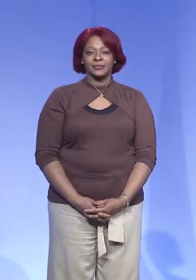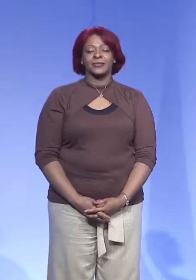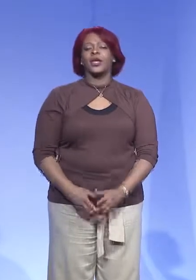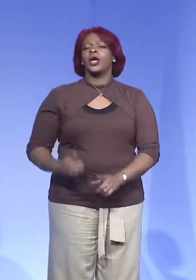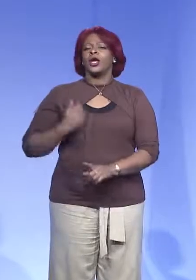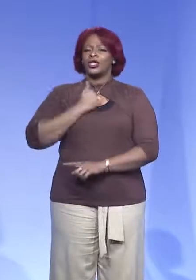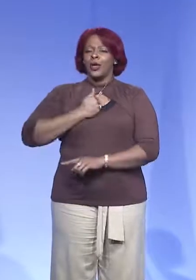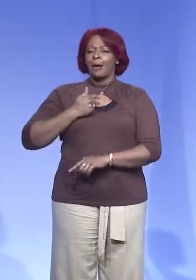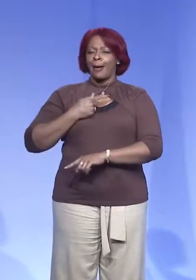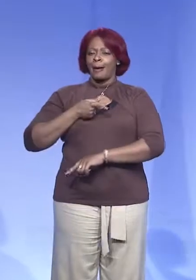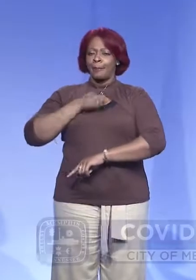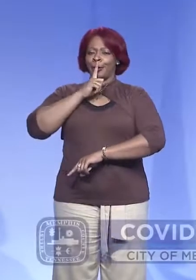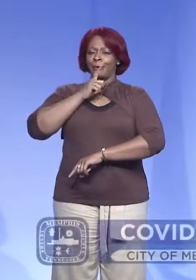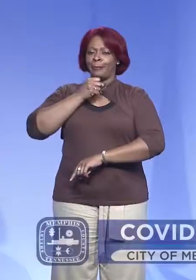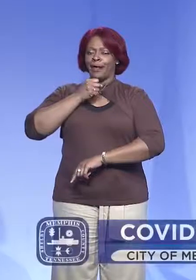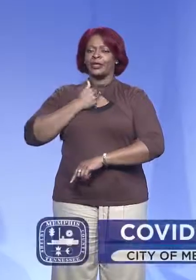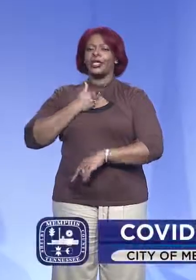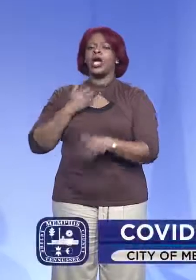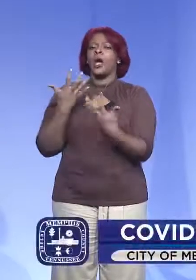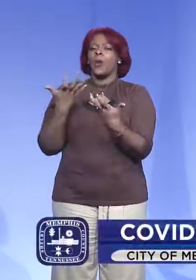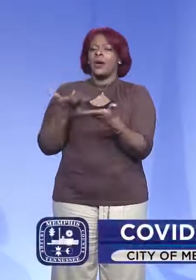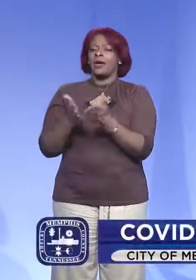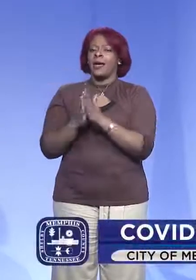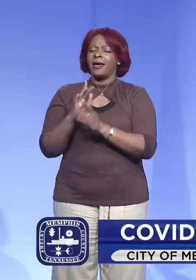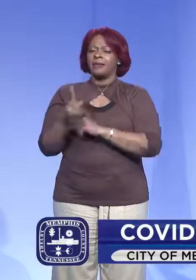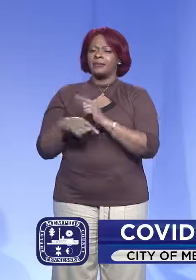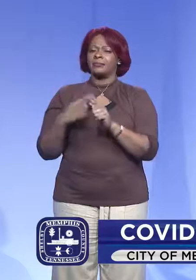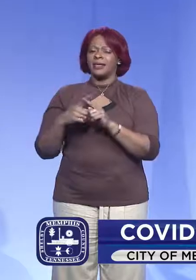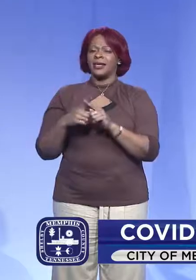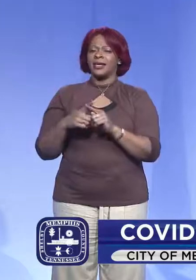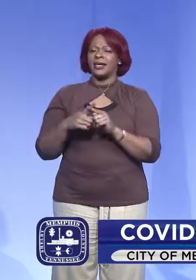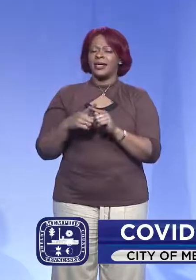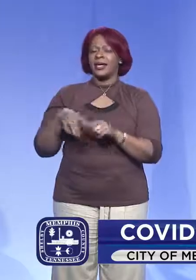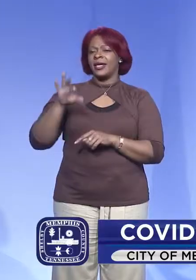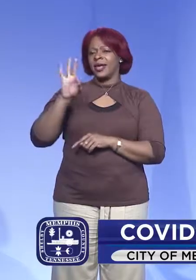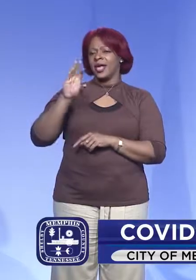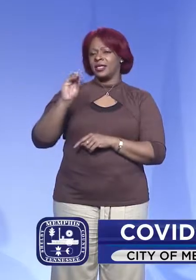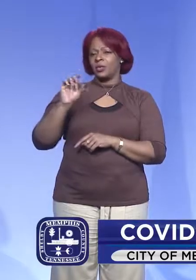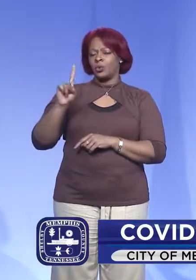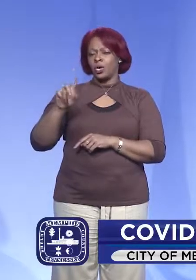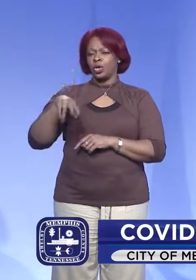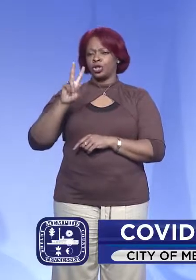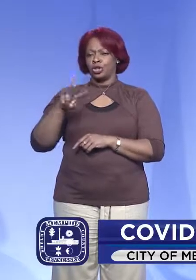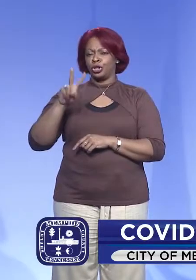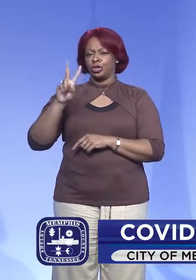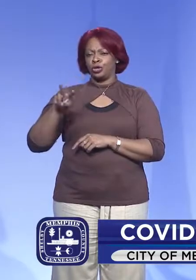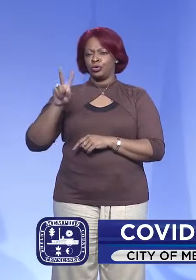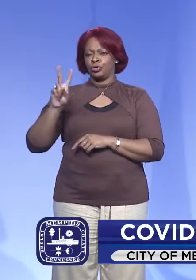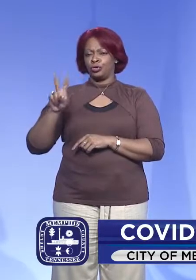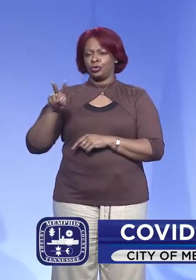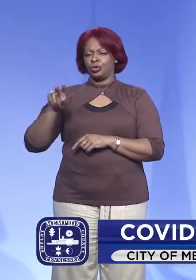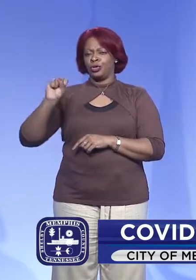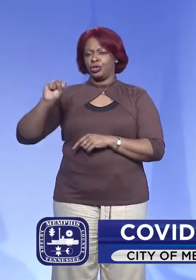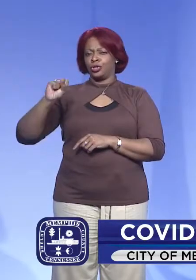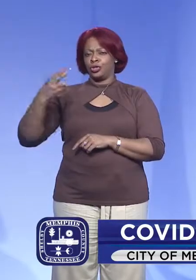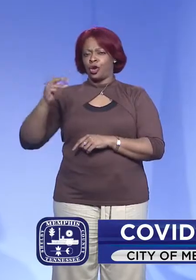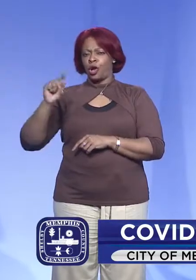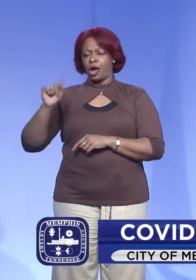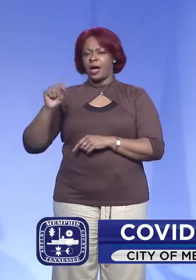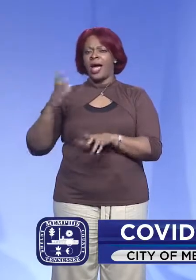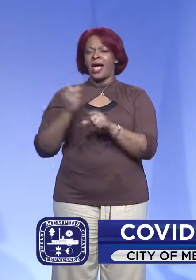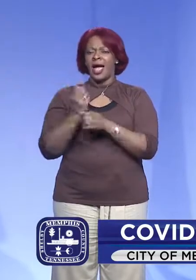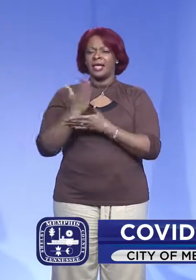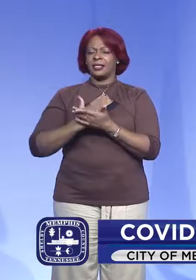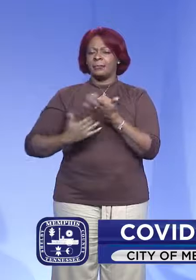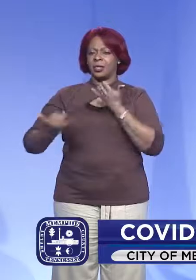Sorry, I was muted. I just wanted to ask about 90122 shot. I know that I've been getting a few